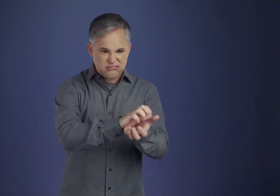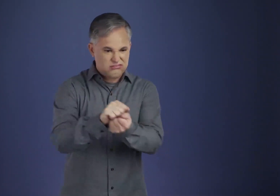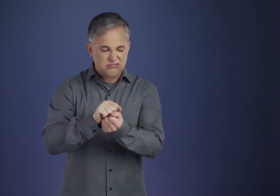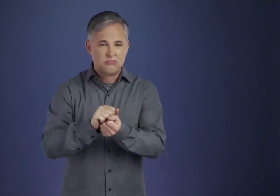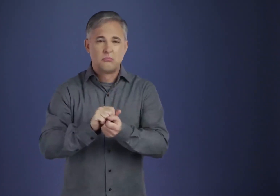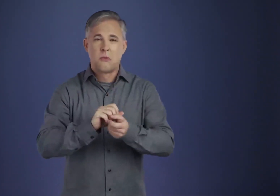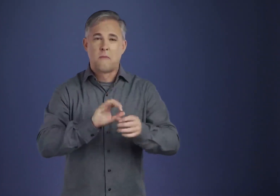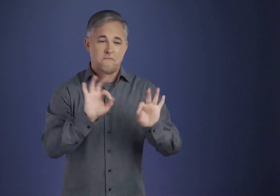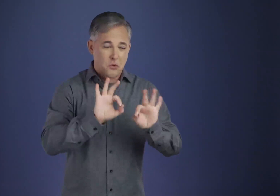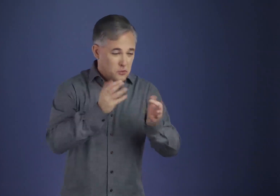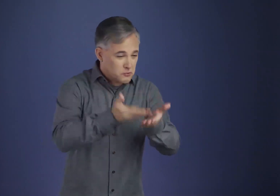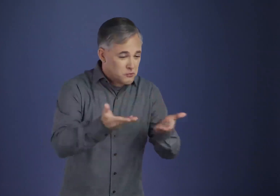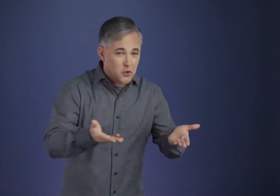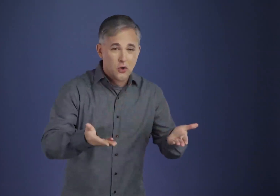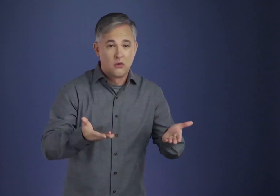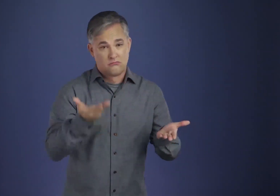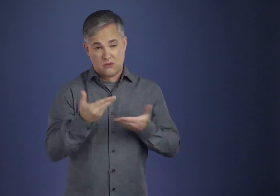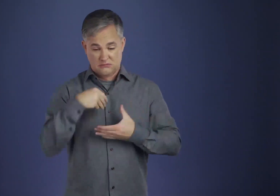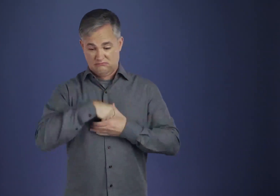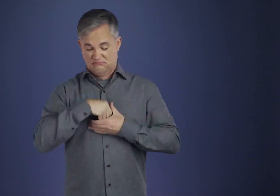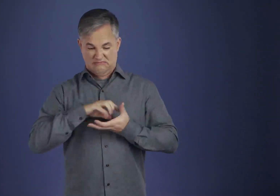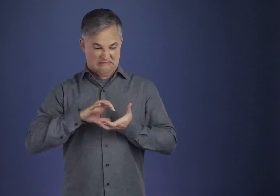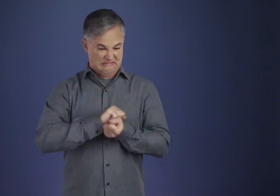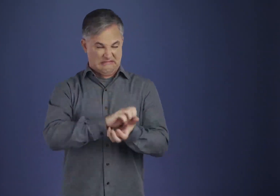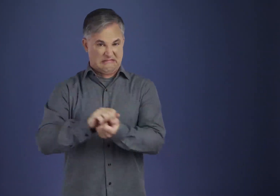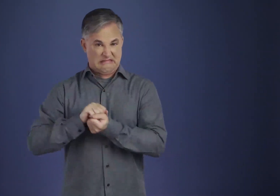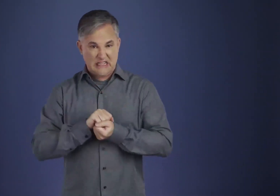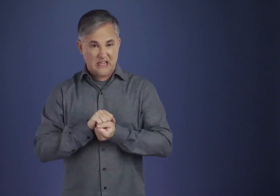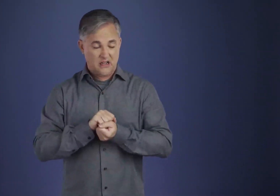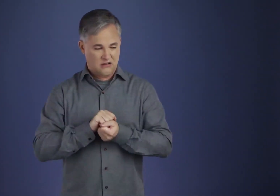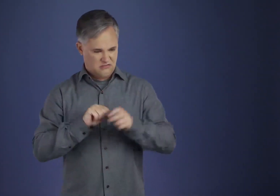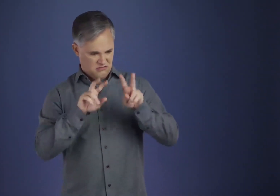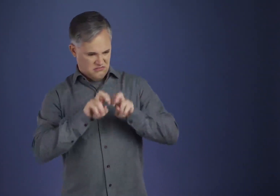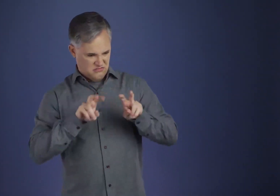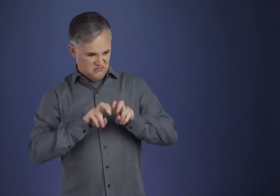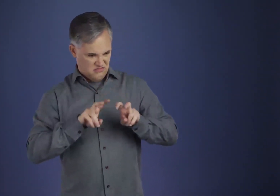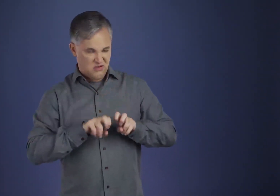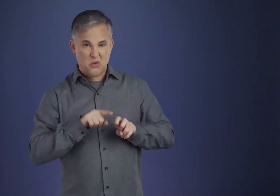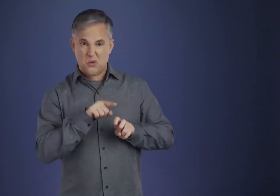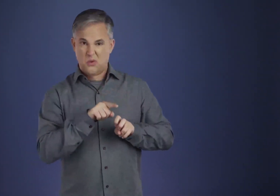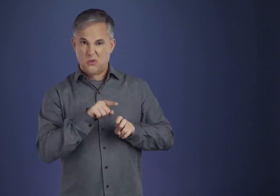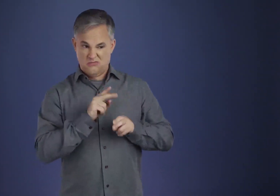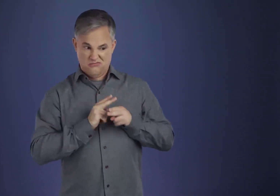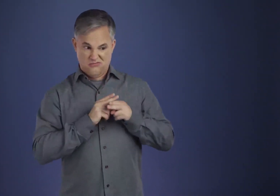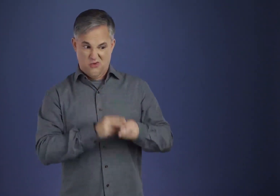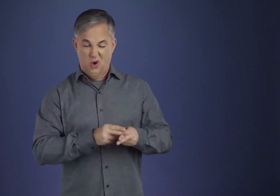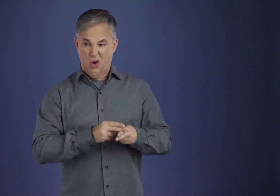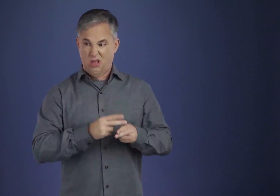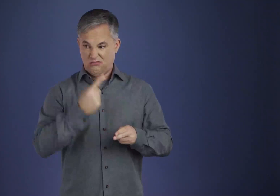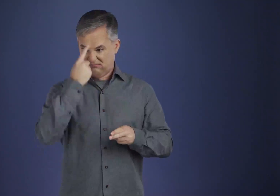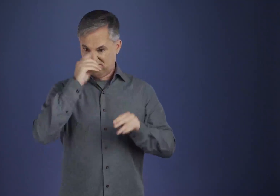furniture or his own moral fiber, can claim soundness of mind for himself.